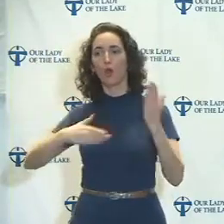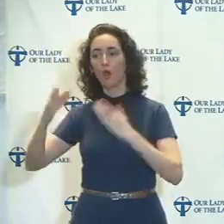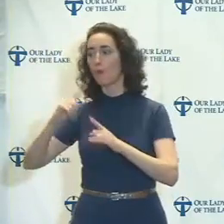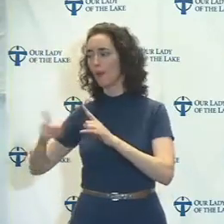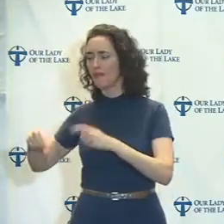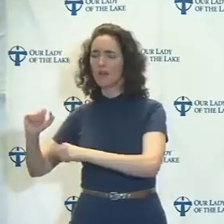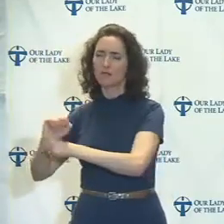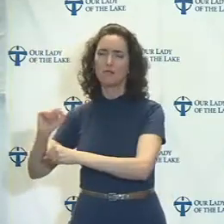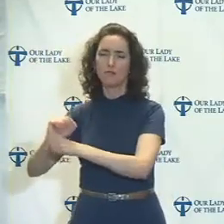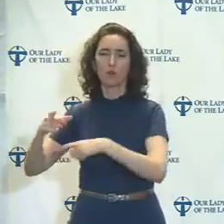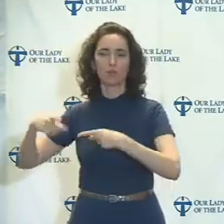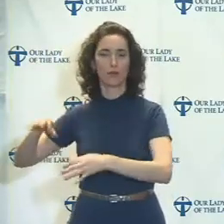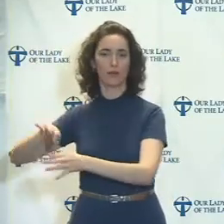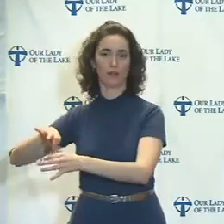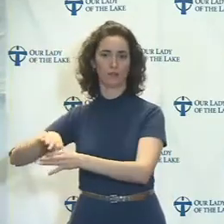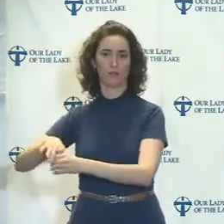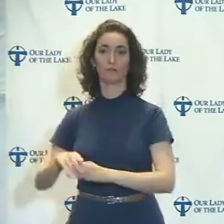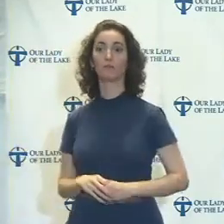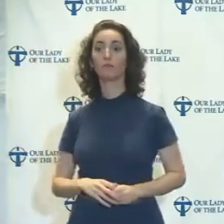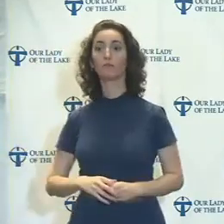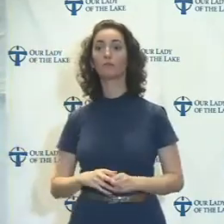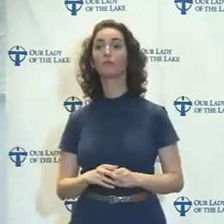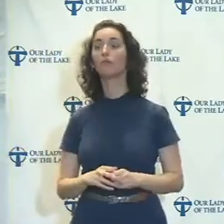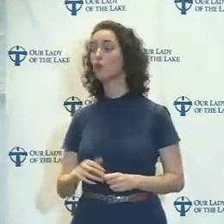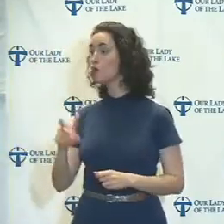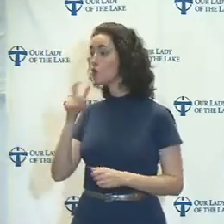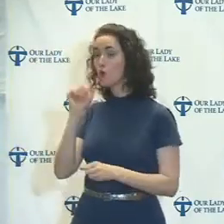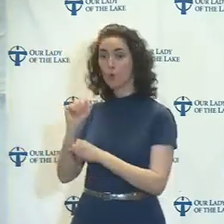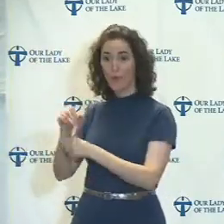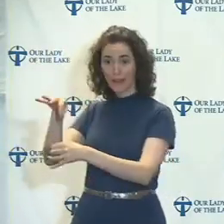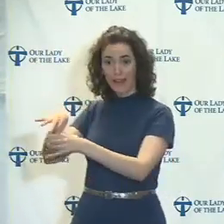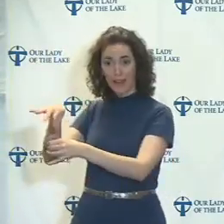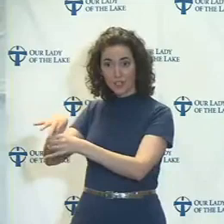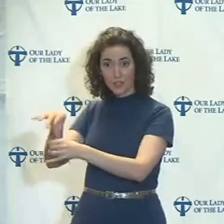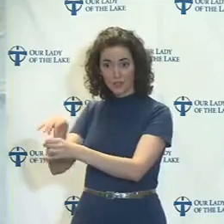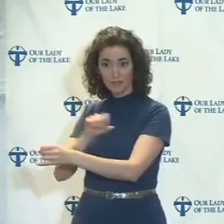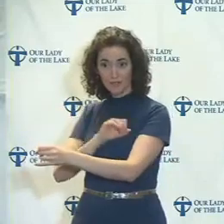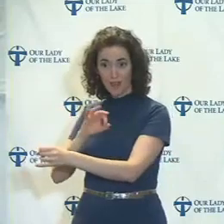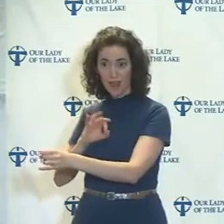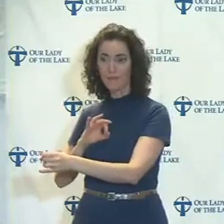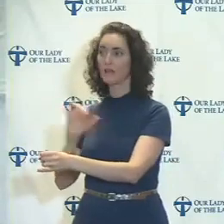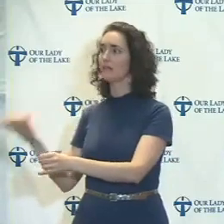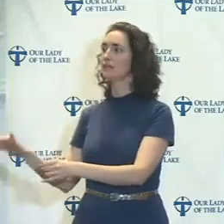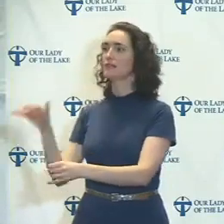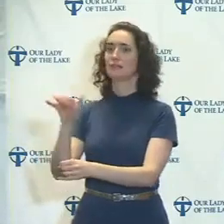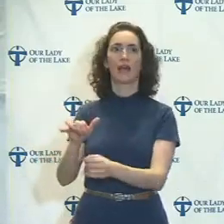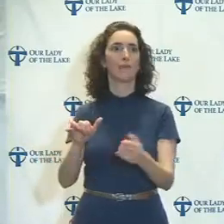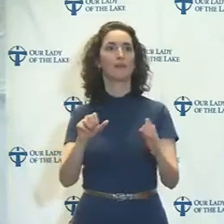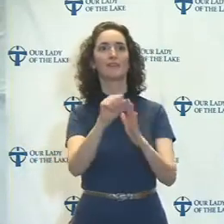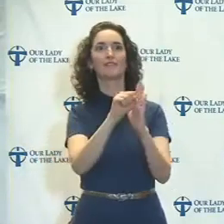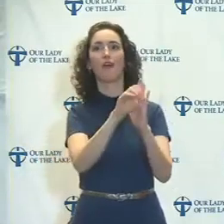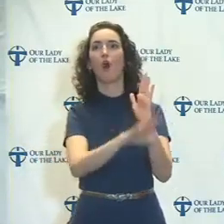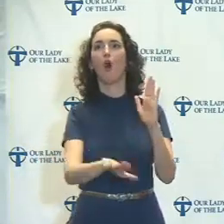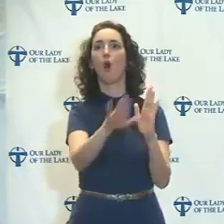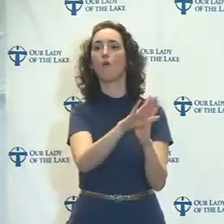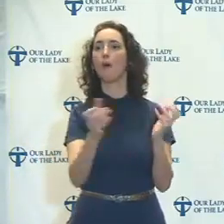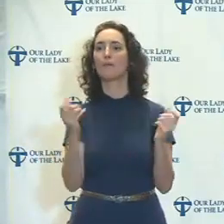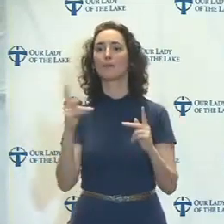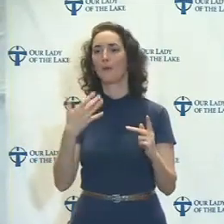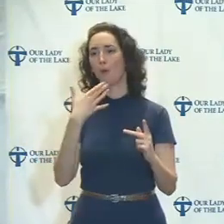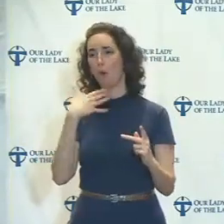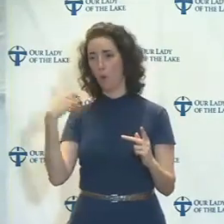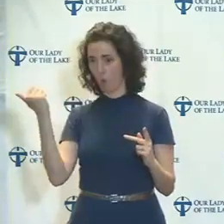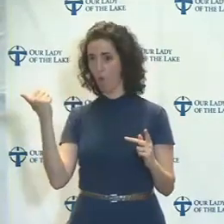elections. Louisiana's election worker population mirrors the rest of the state, overwhelmingly elderly. My